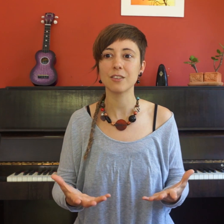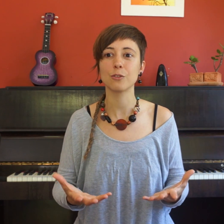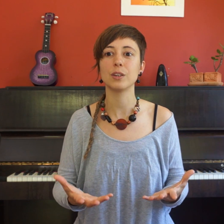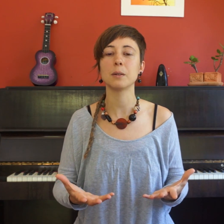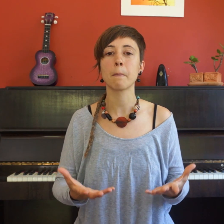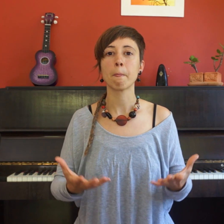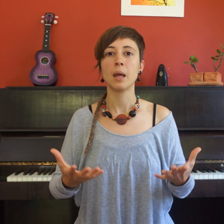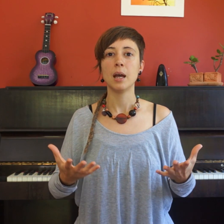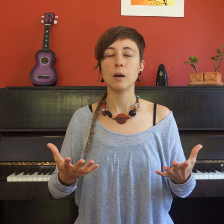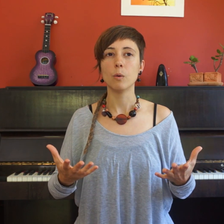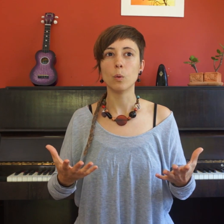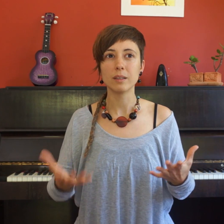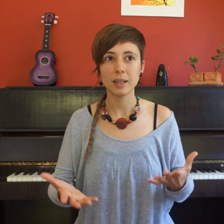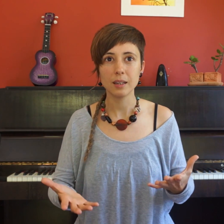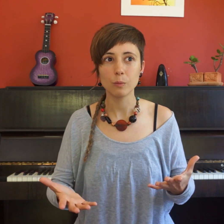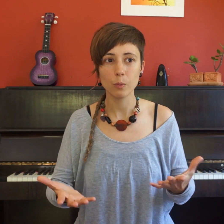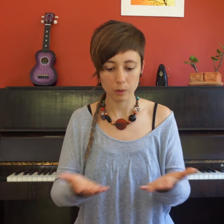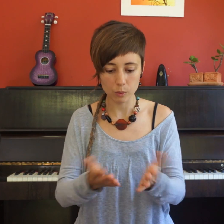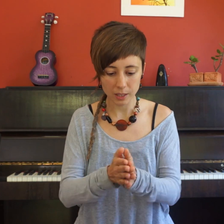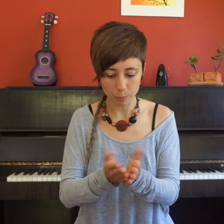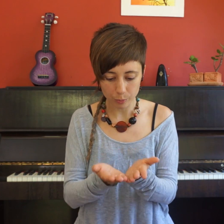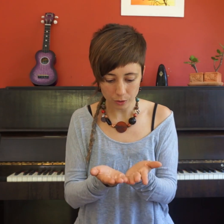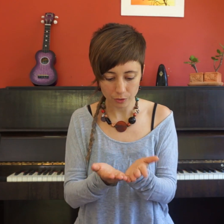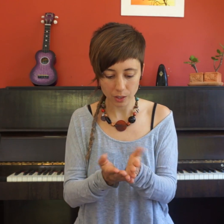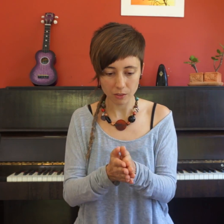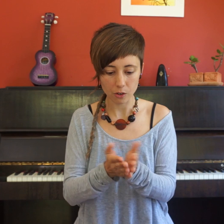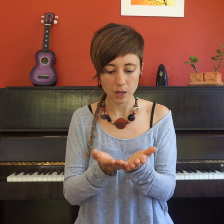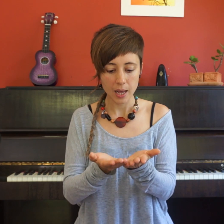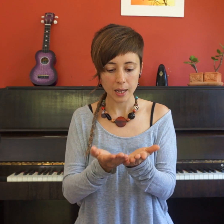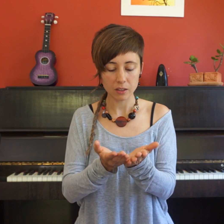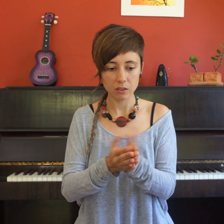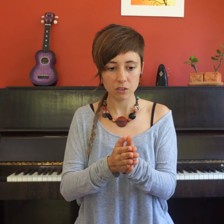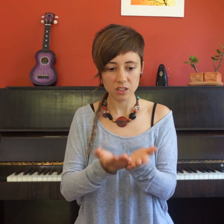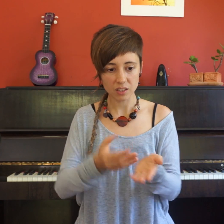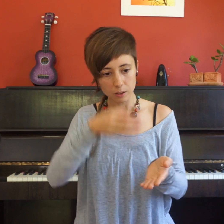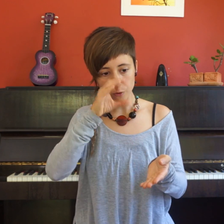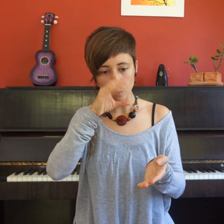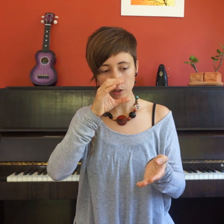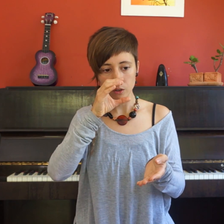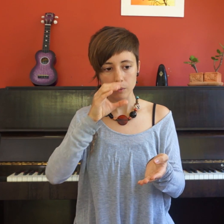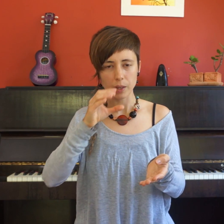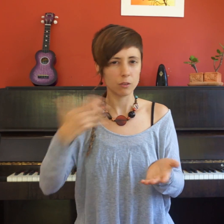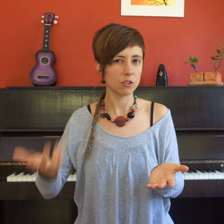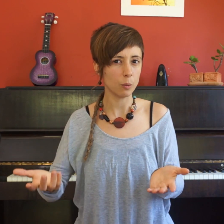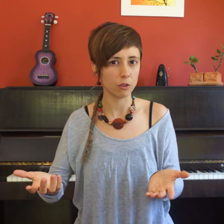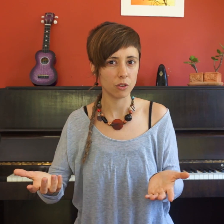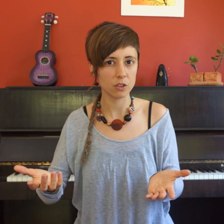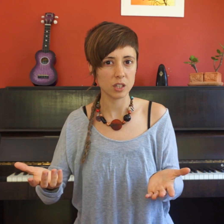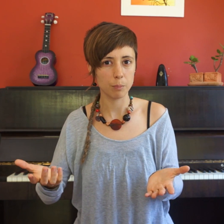of it. One day we were reading a book together and she signed for water. I thought she was thirsty,